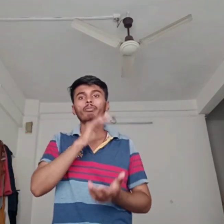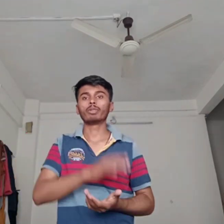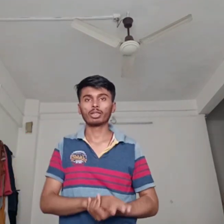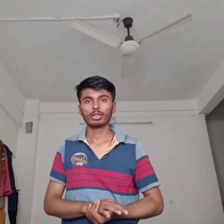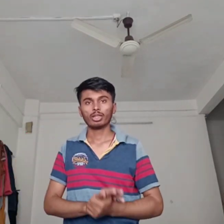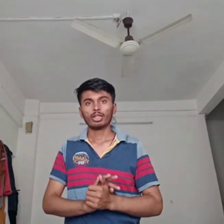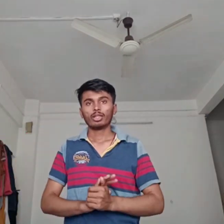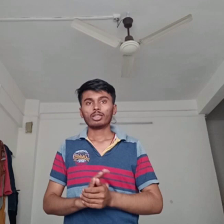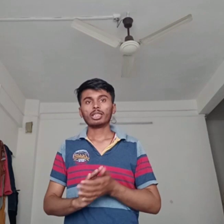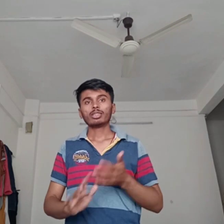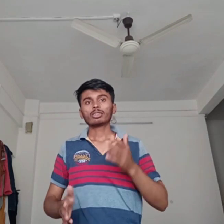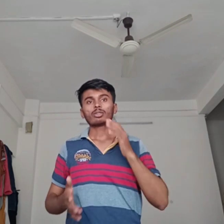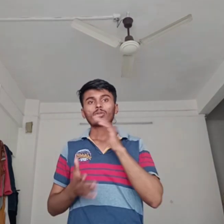blood.